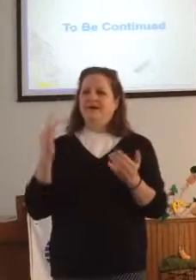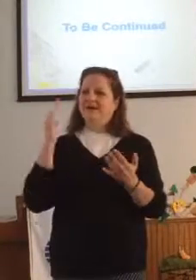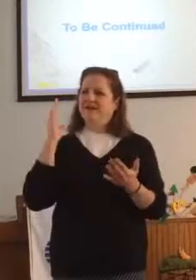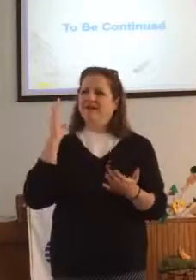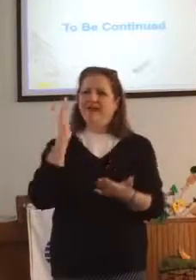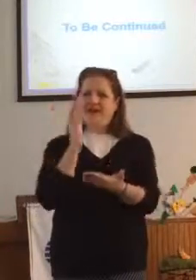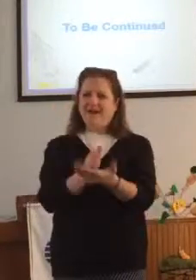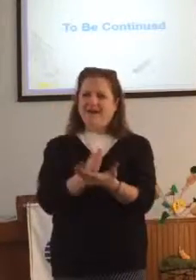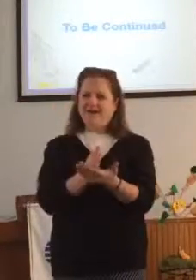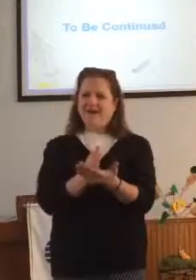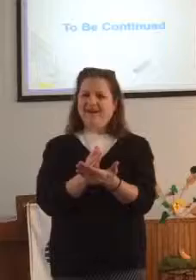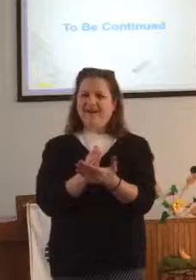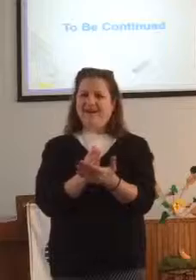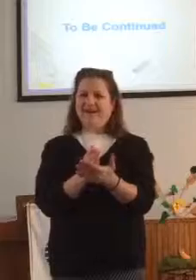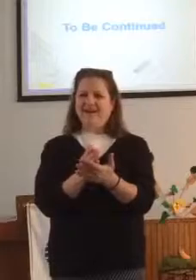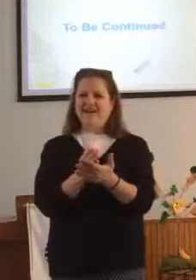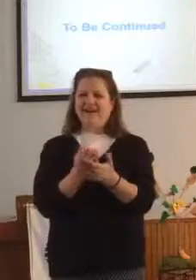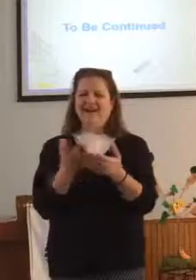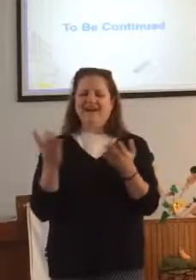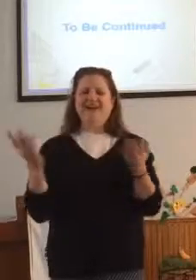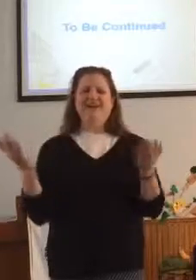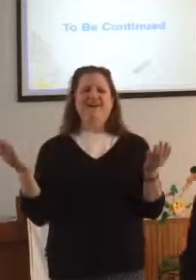next week.